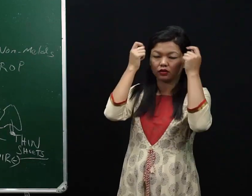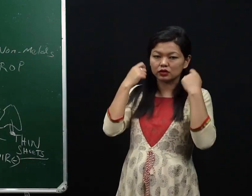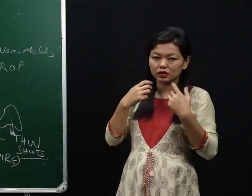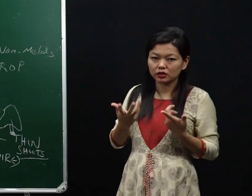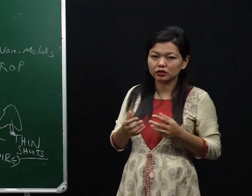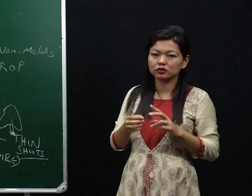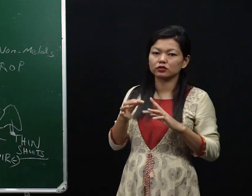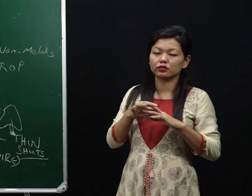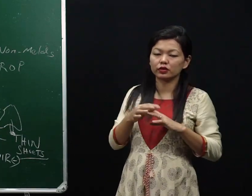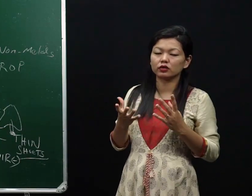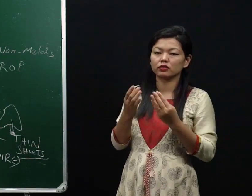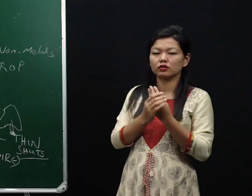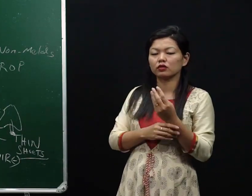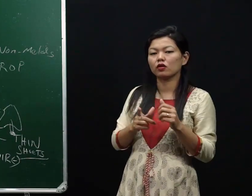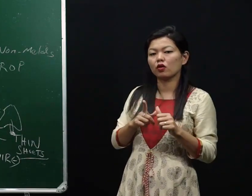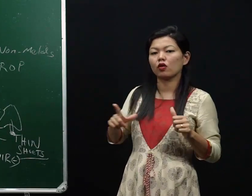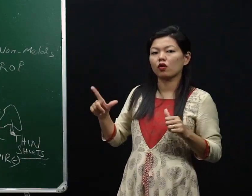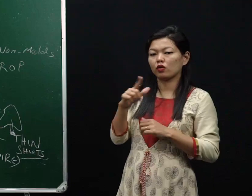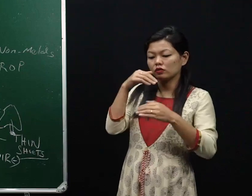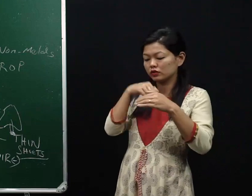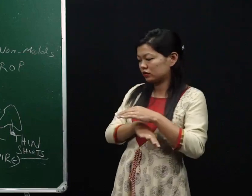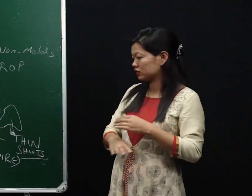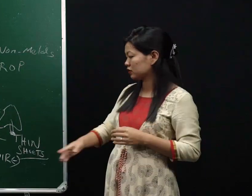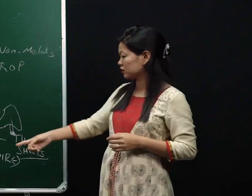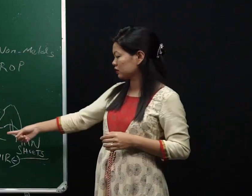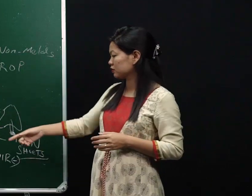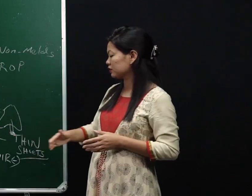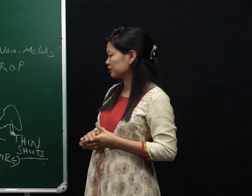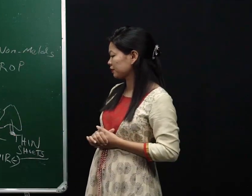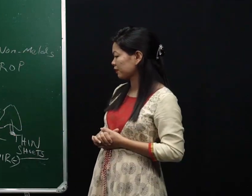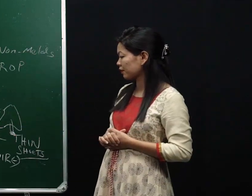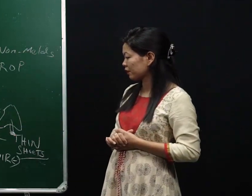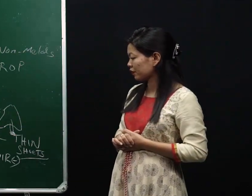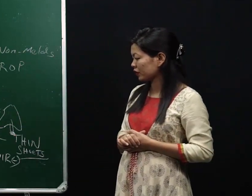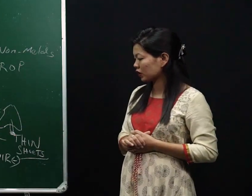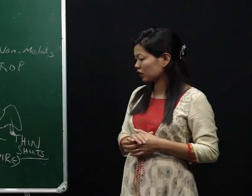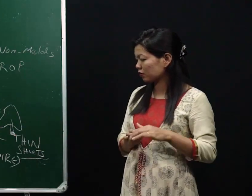this category. Clear? Now the next property would be